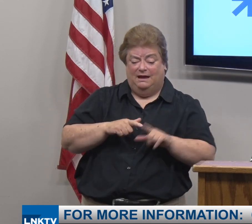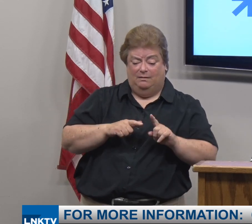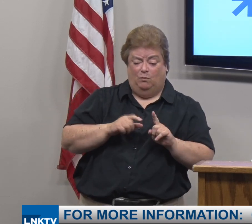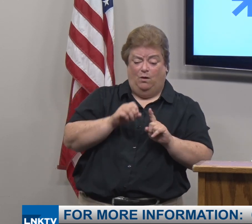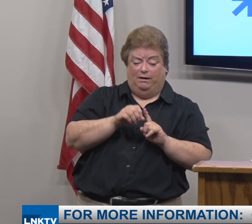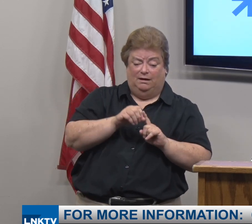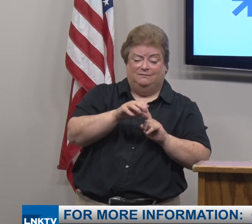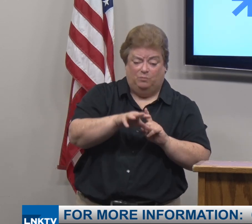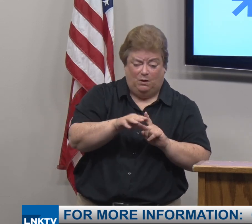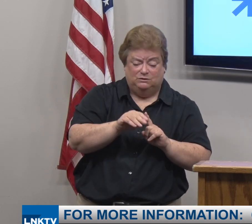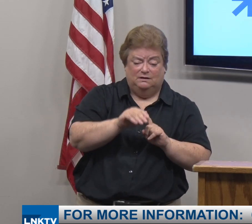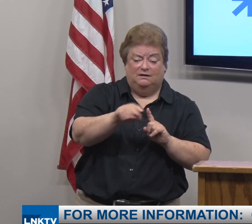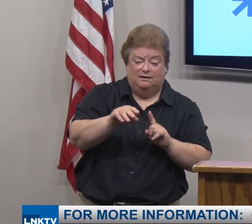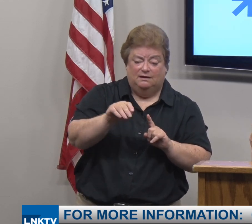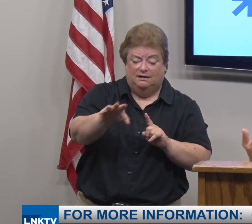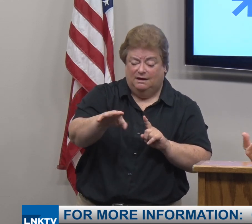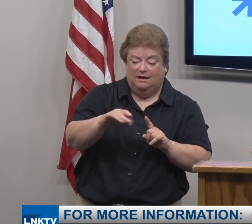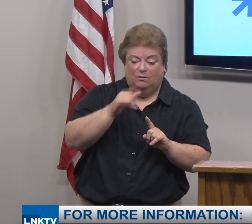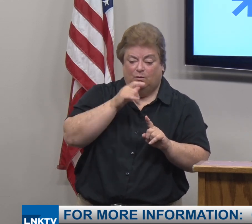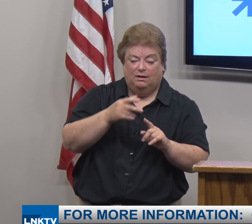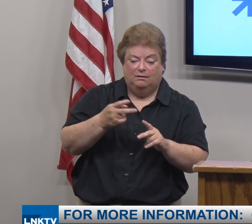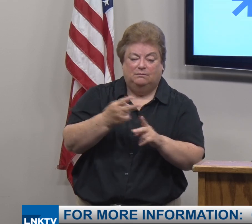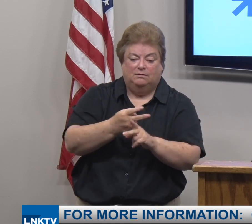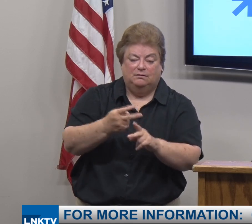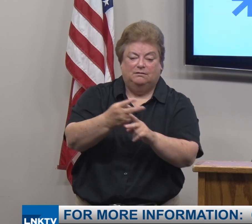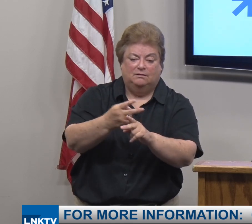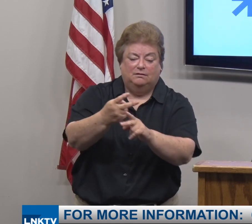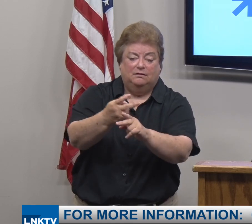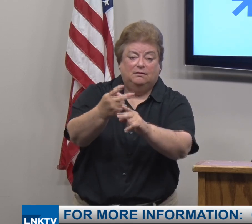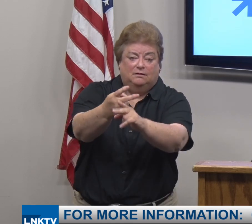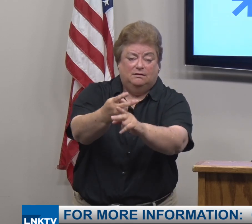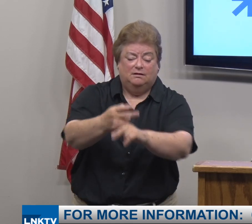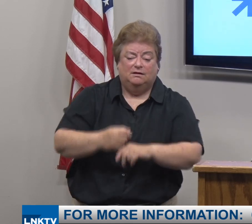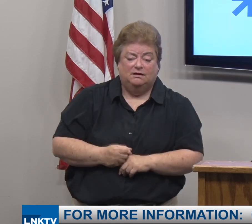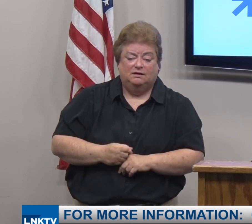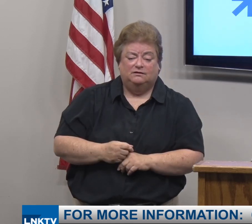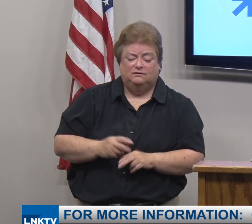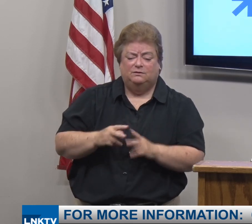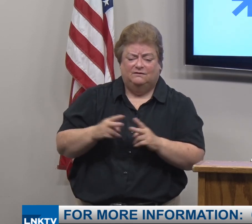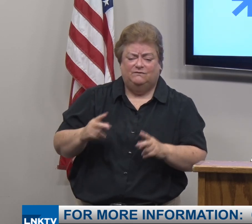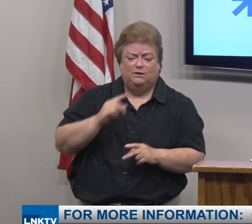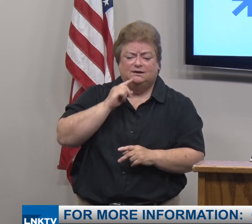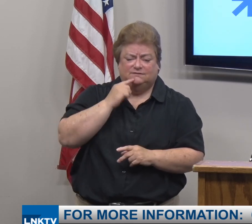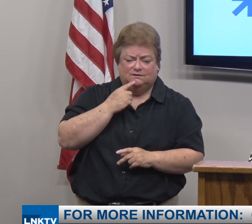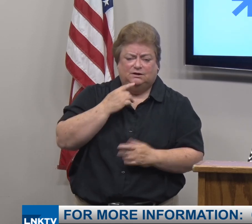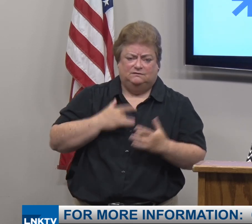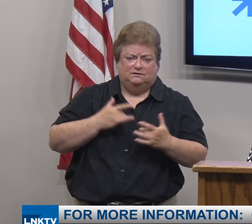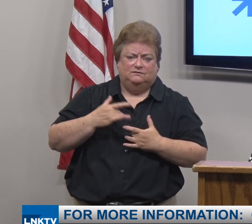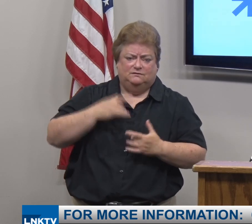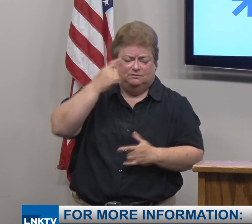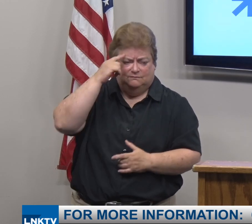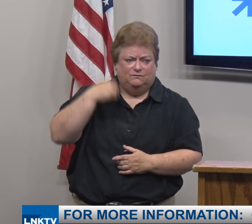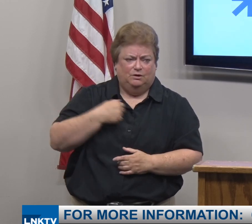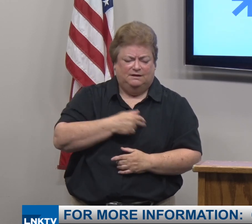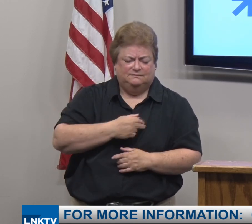3 more, and then it just keeps multiplying and multiplying. So it's a very serious concern to us.